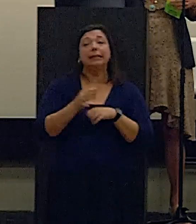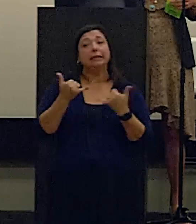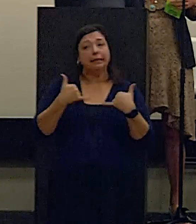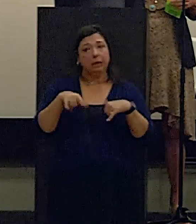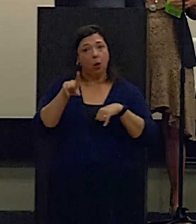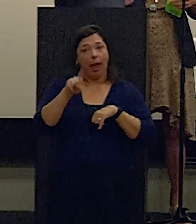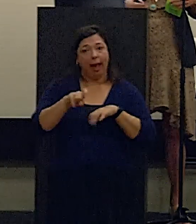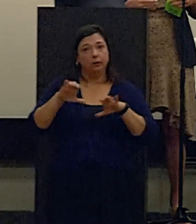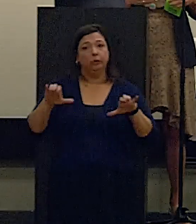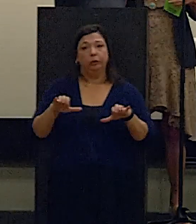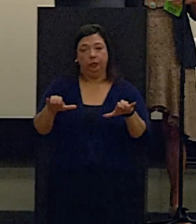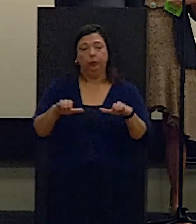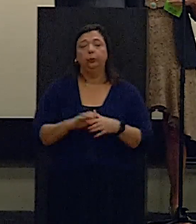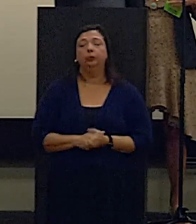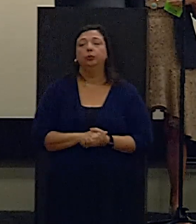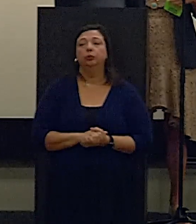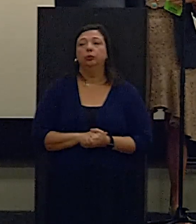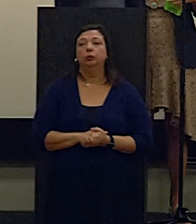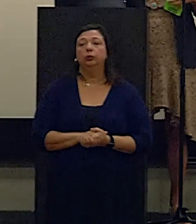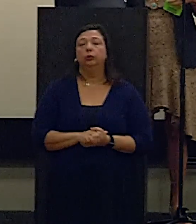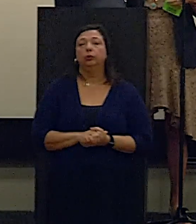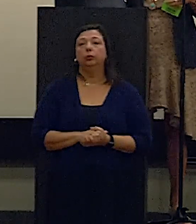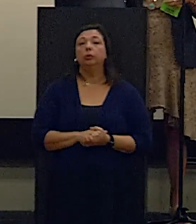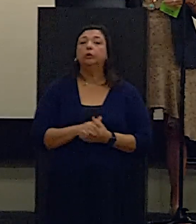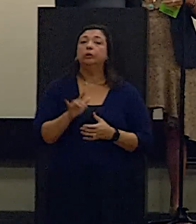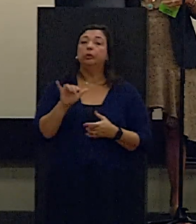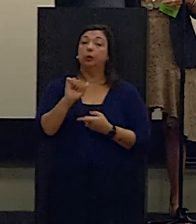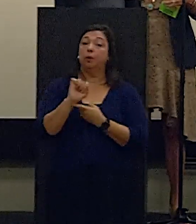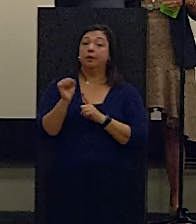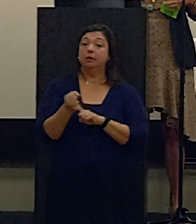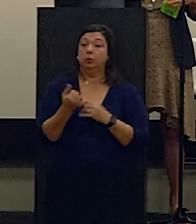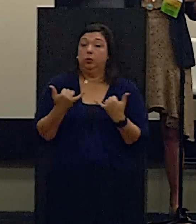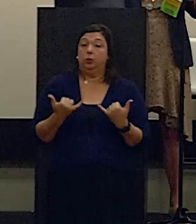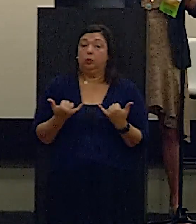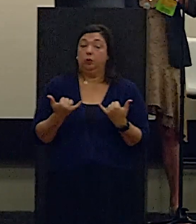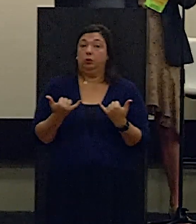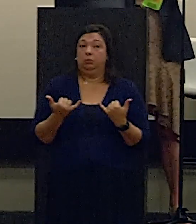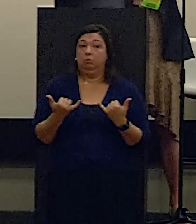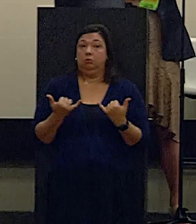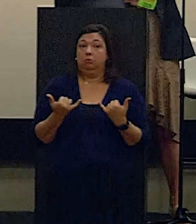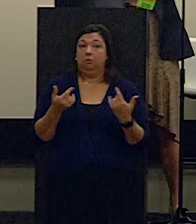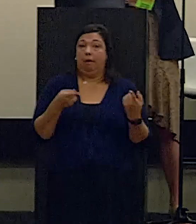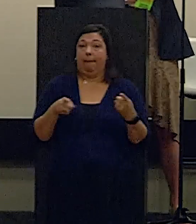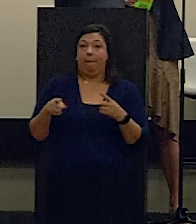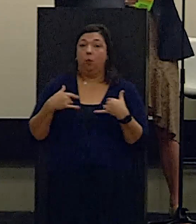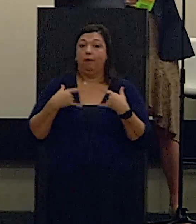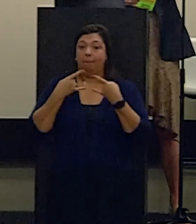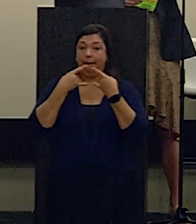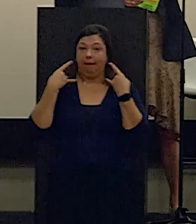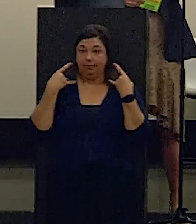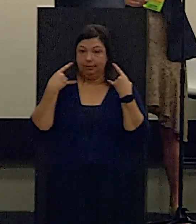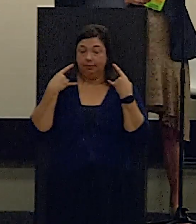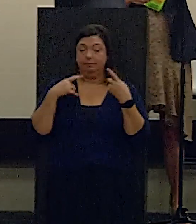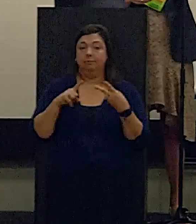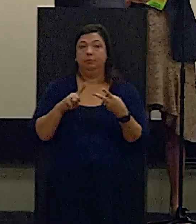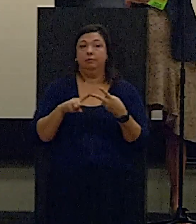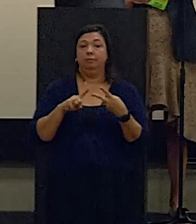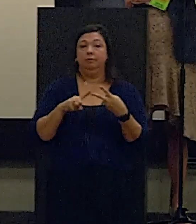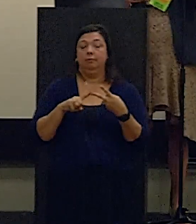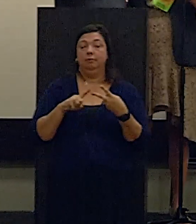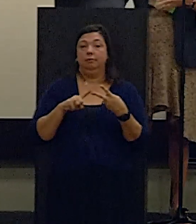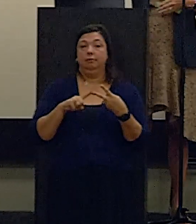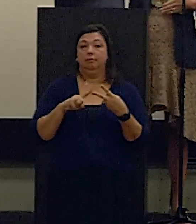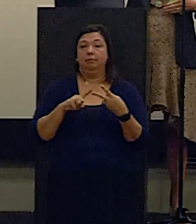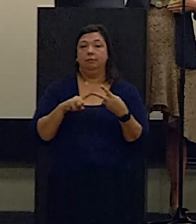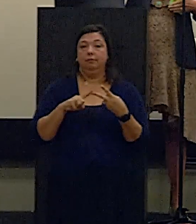done. And so here we had a situation where we're wearing masks and